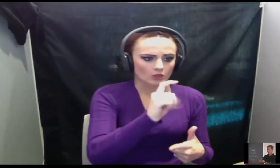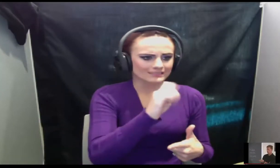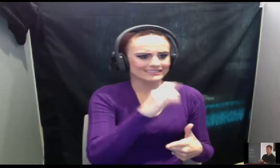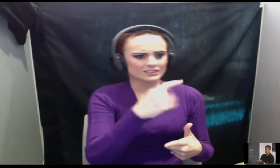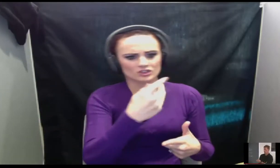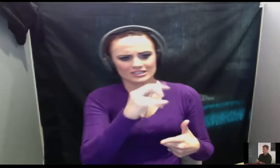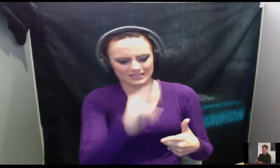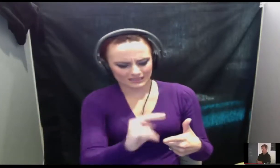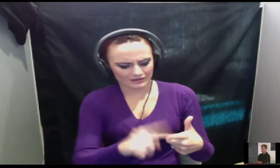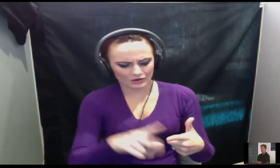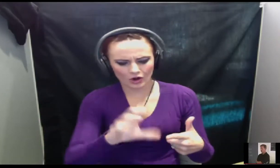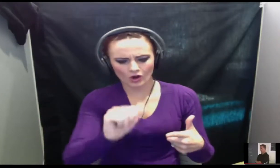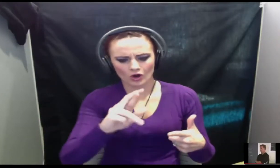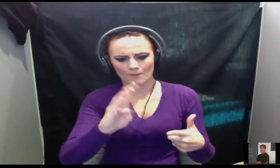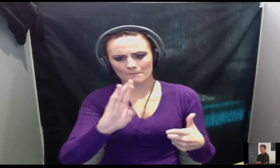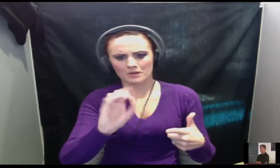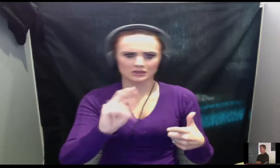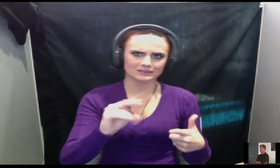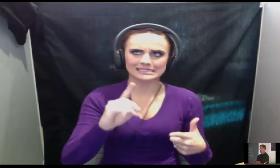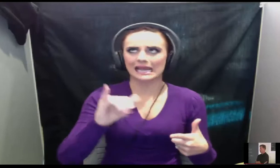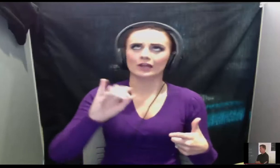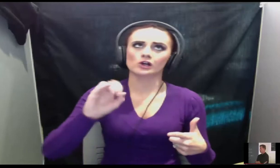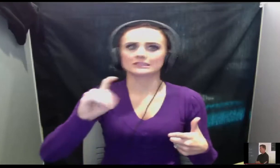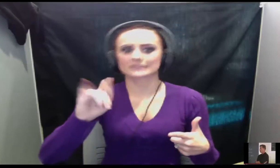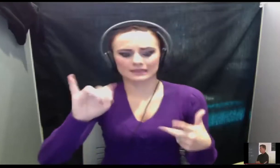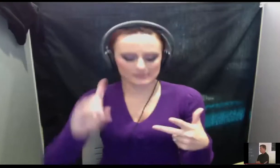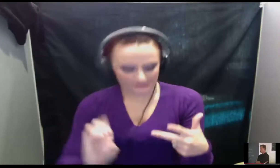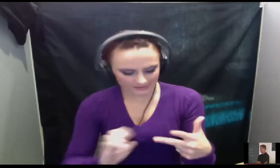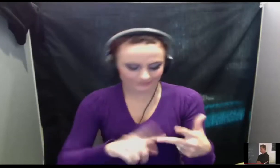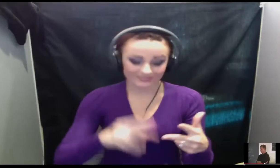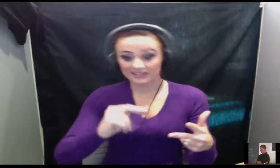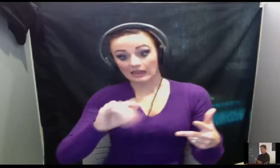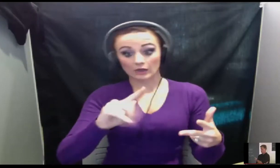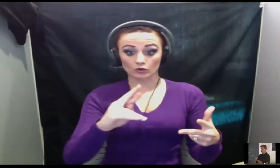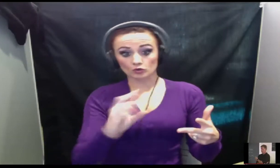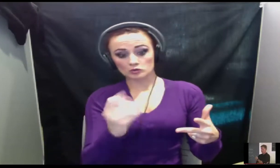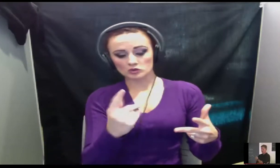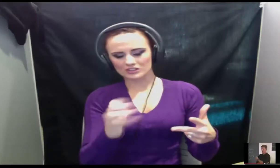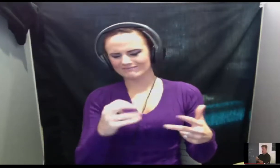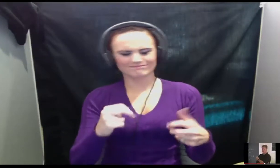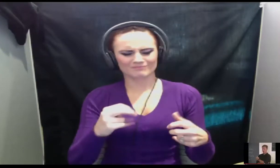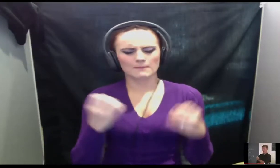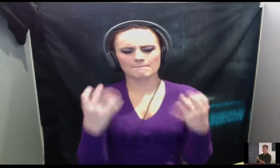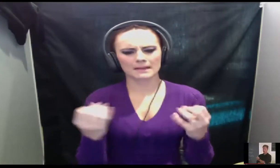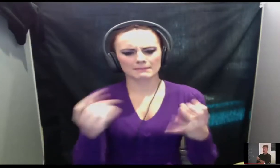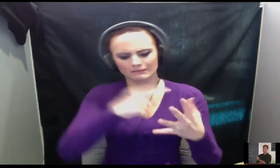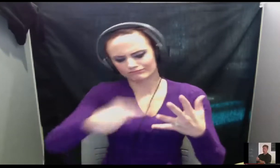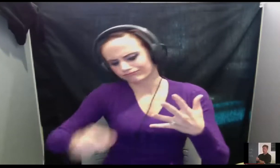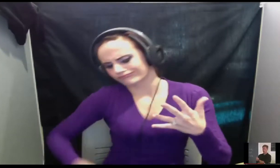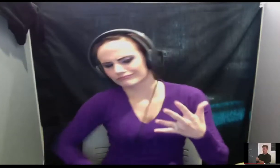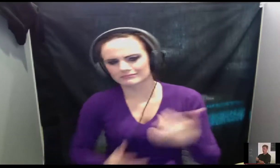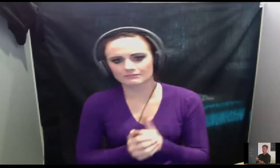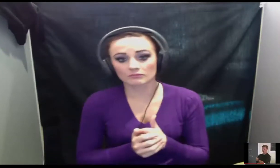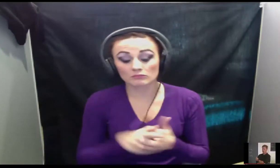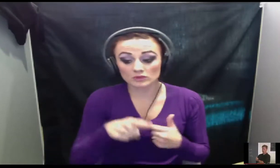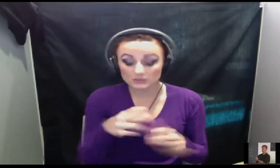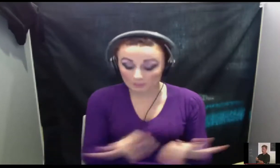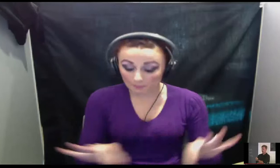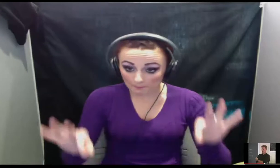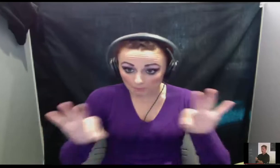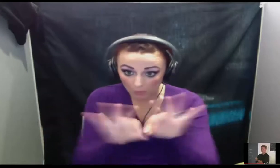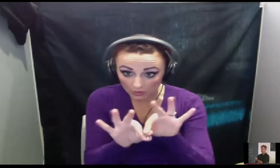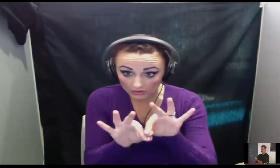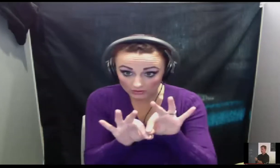There are many gases you can put in there. What you have to know is about the particles in the air or the molecules in the